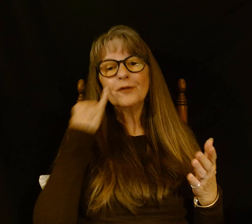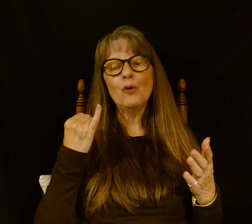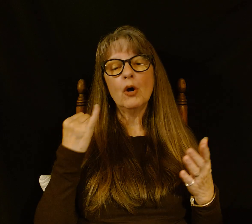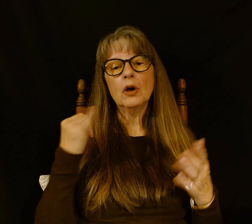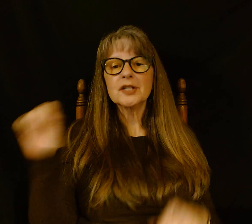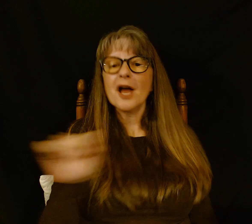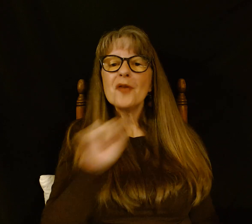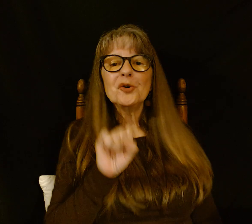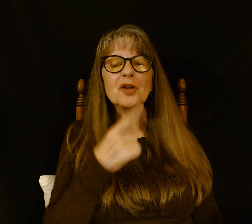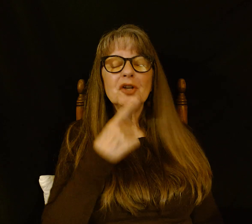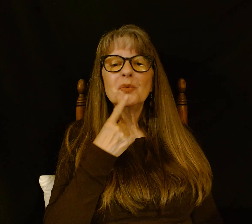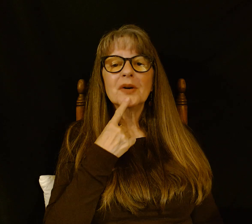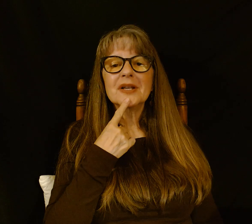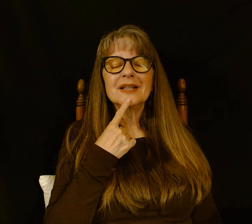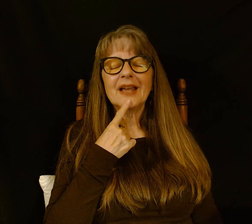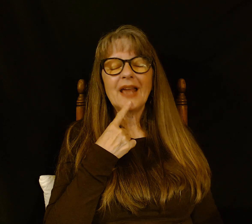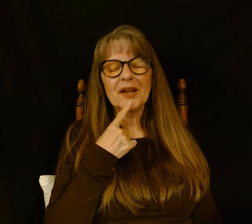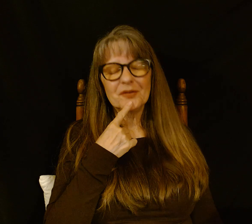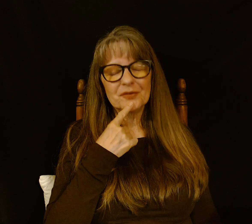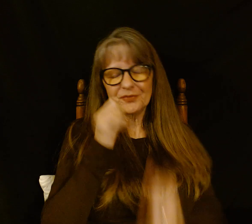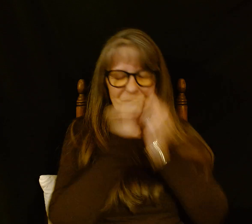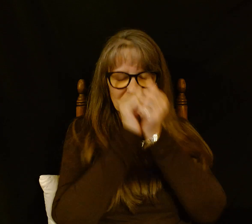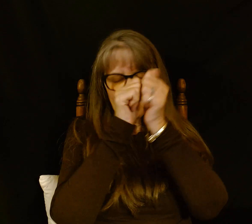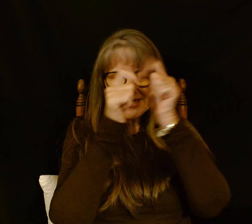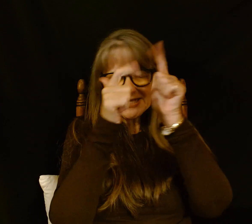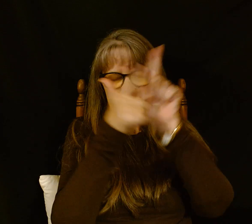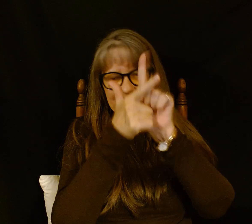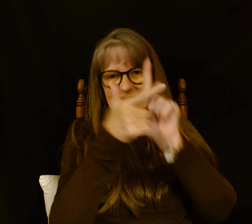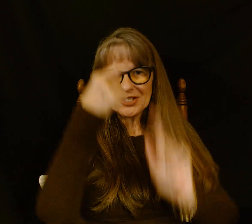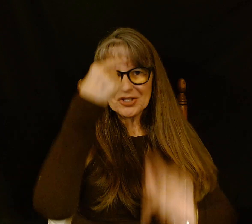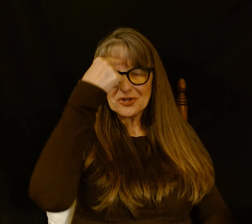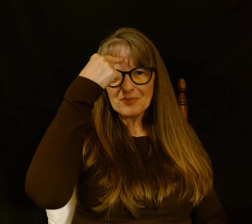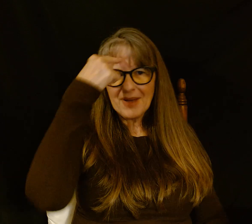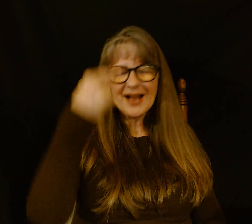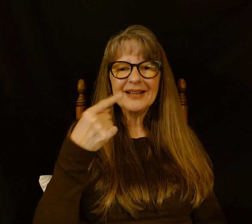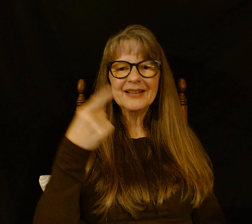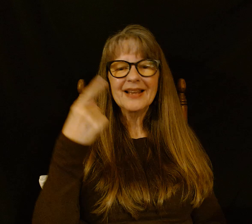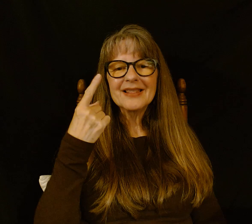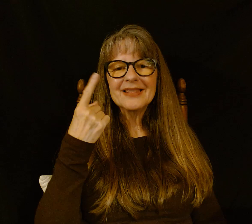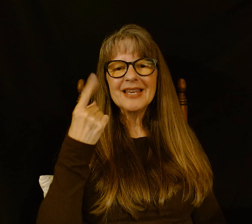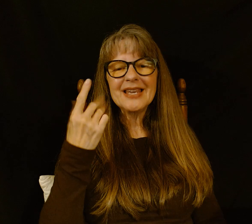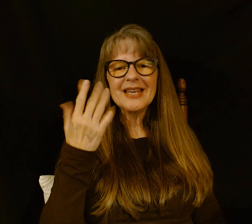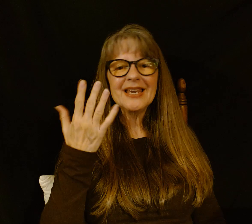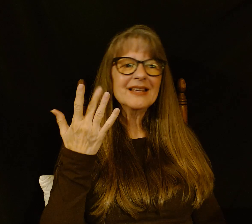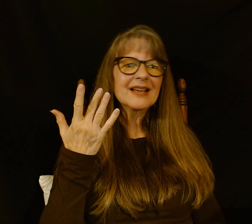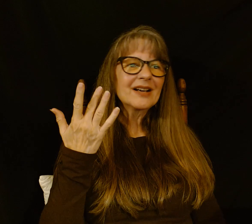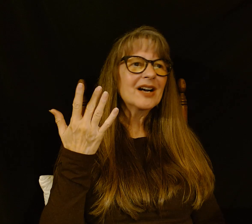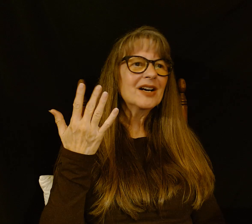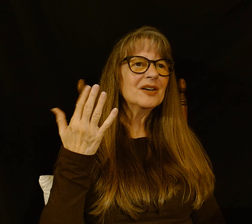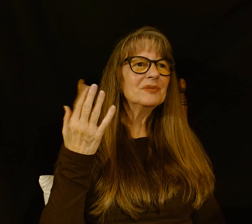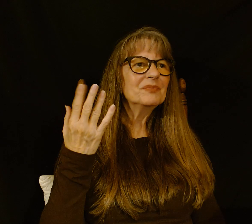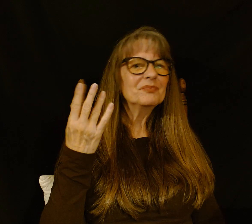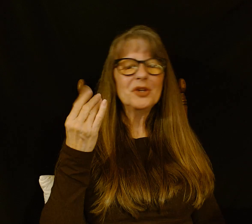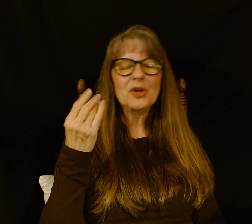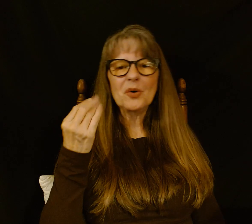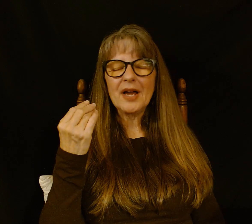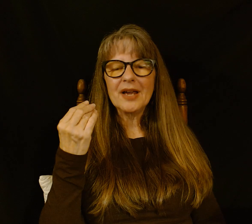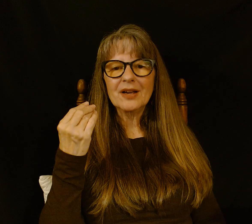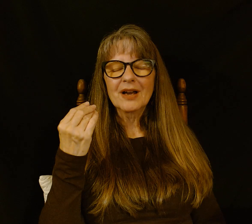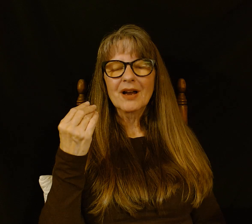are Southern and you want to kind of translate it into your mind, thinking, like